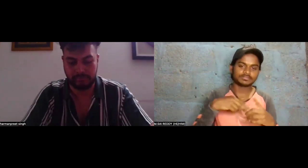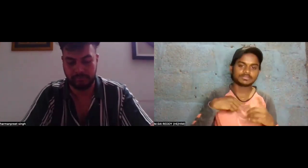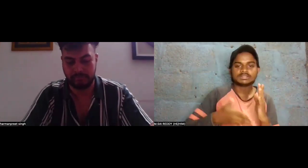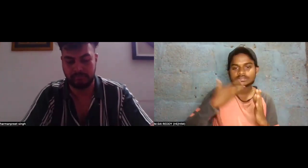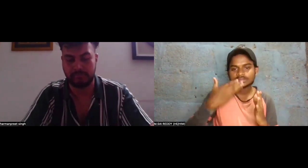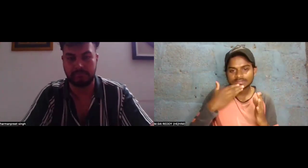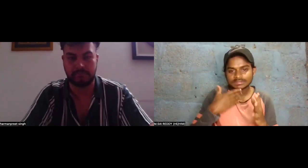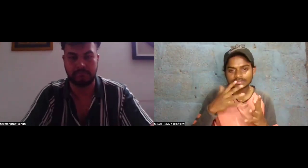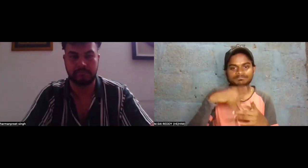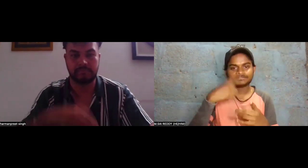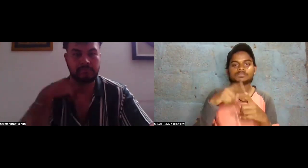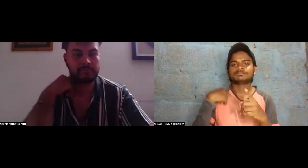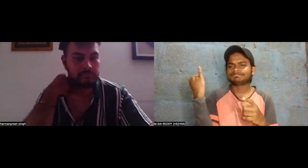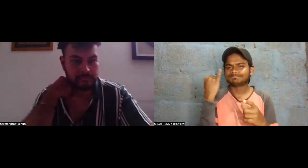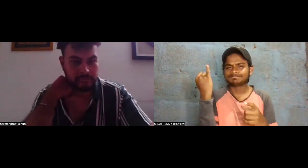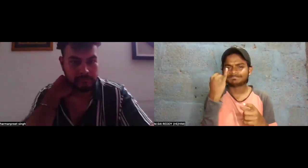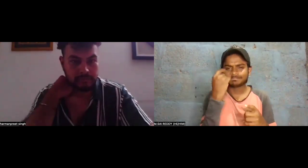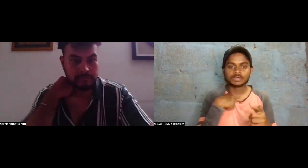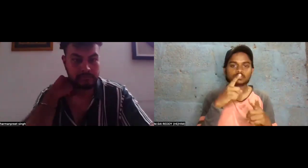Sometimes, I have